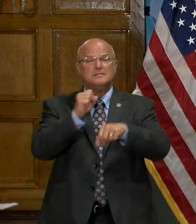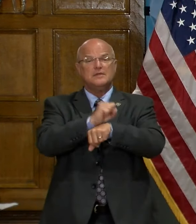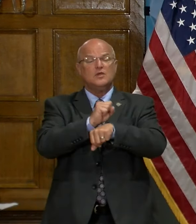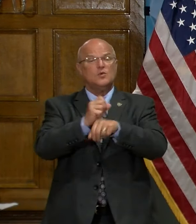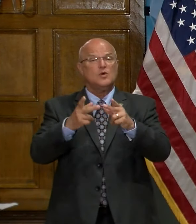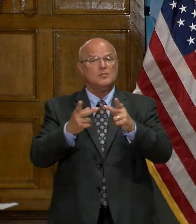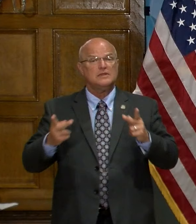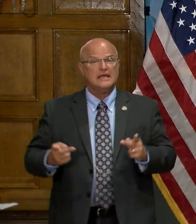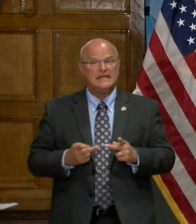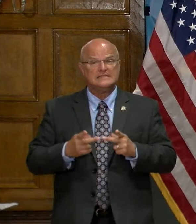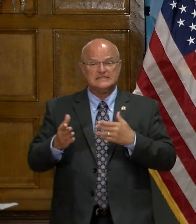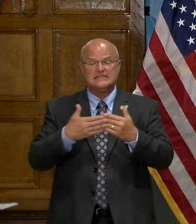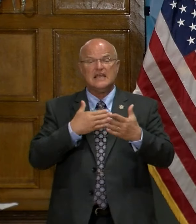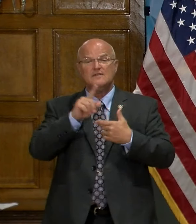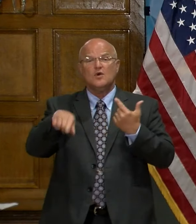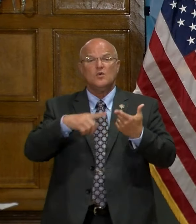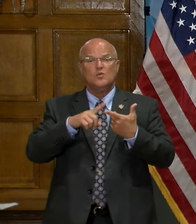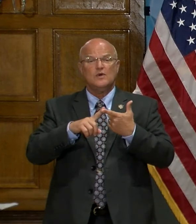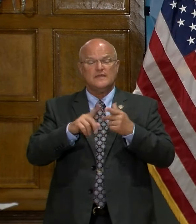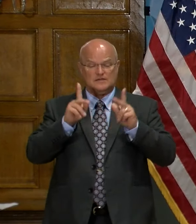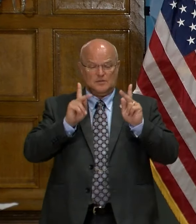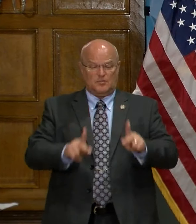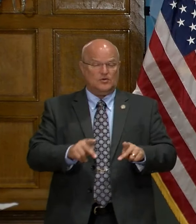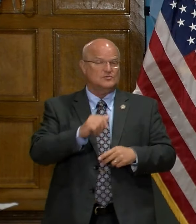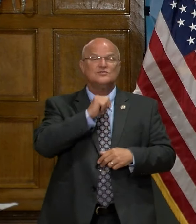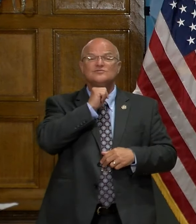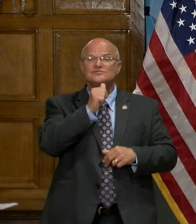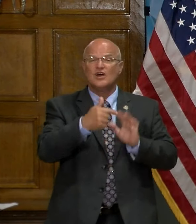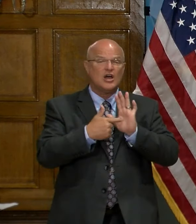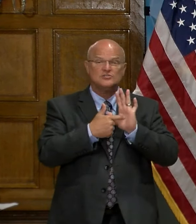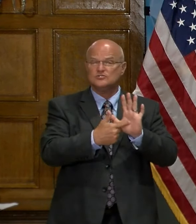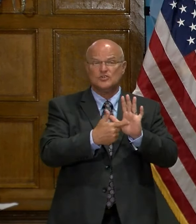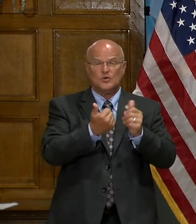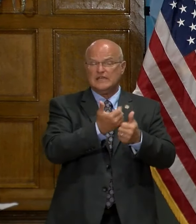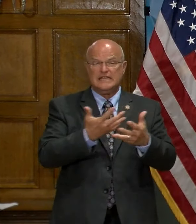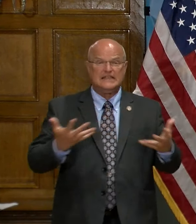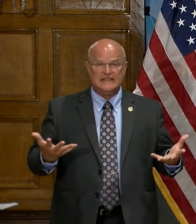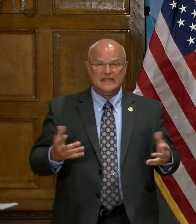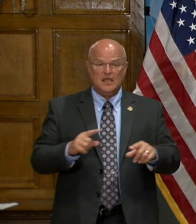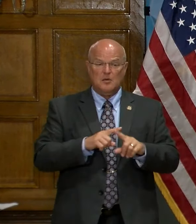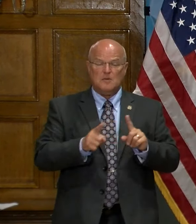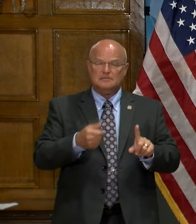settings, even when there's an asymptomatically infected individual,